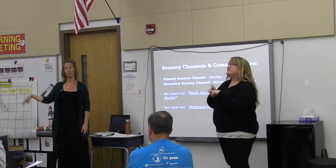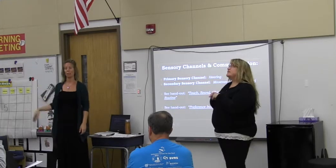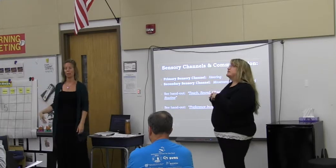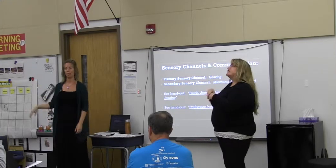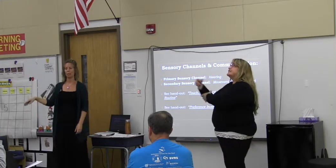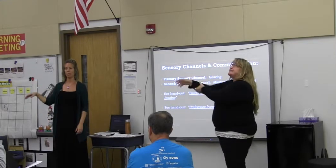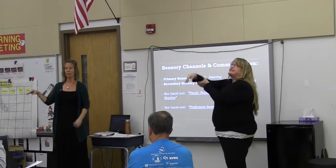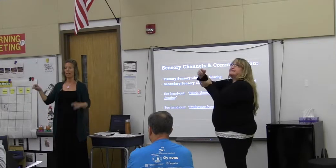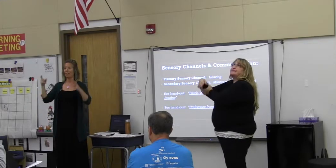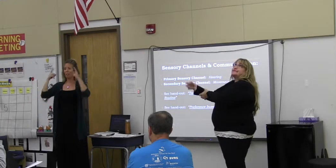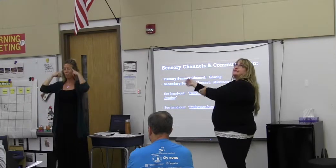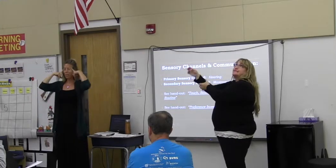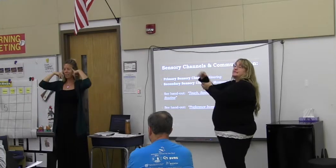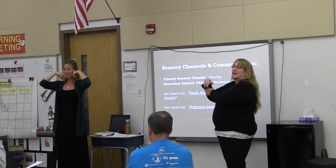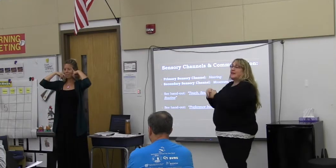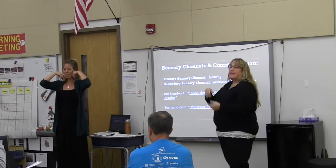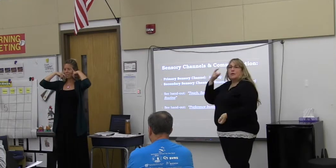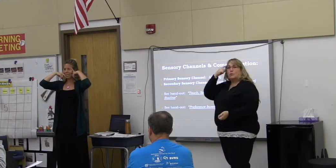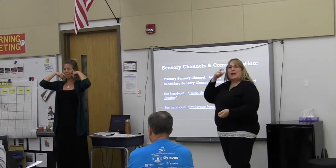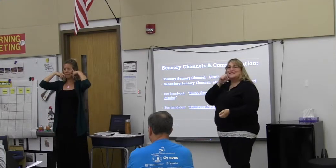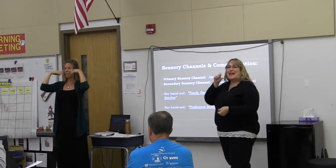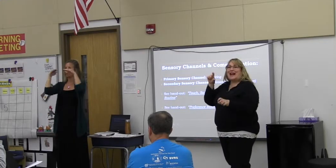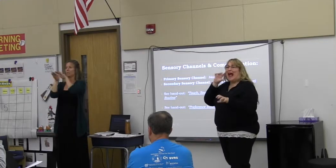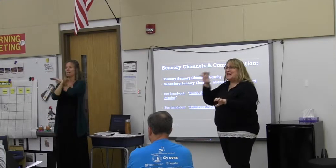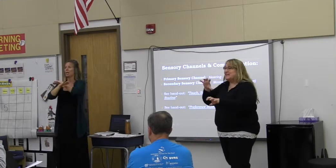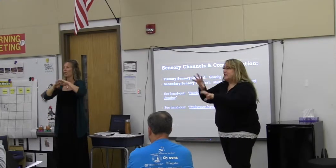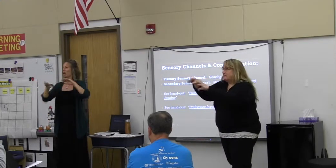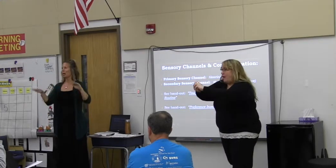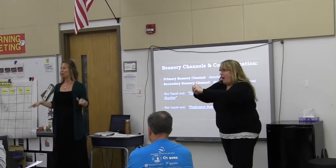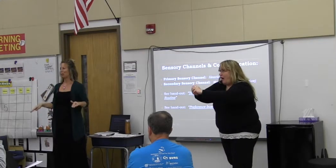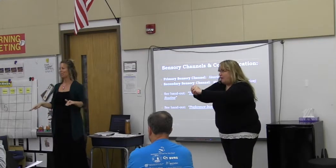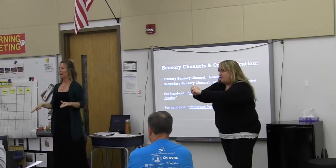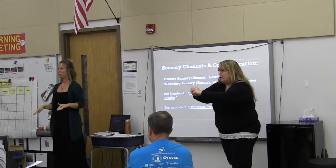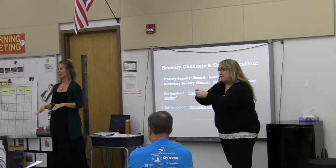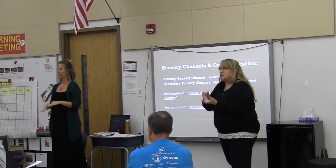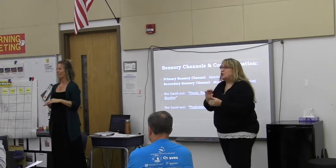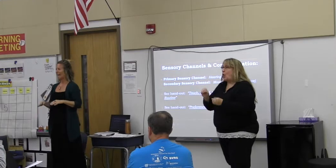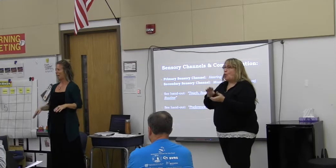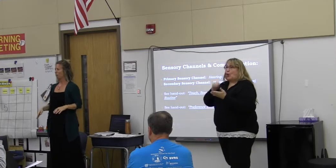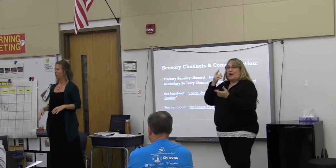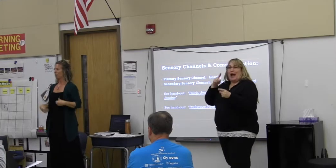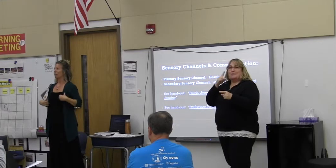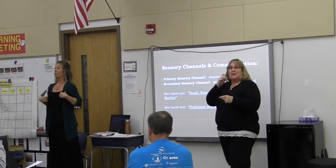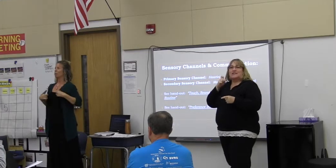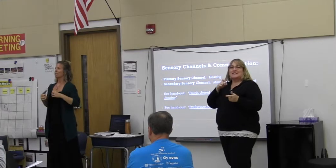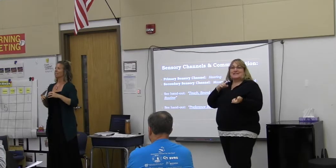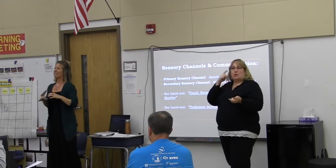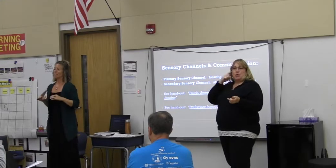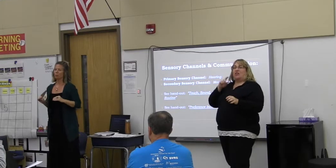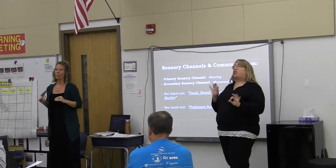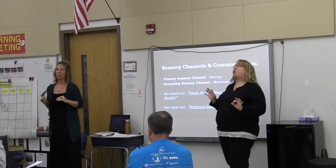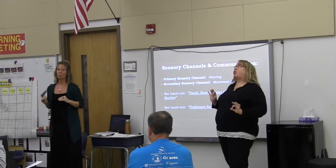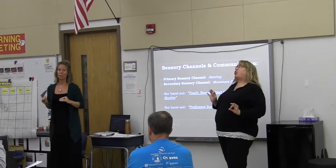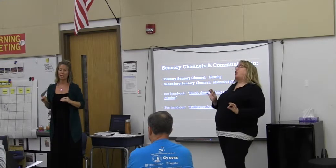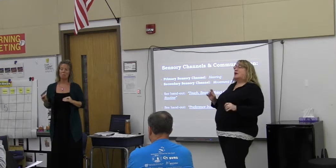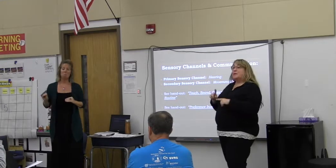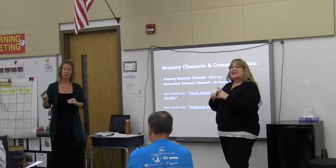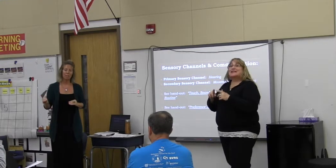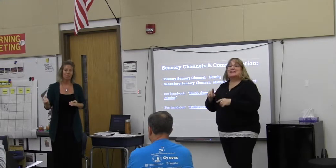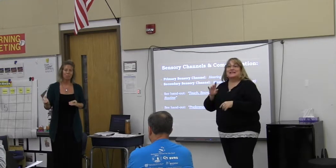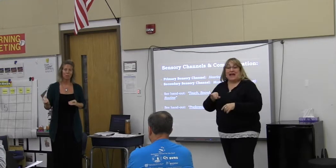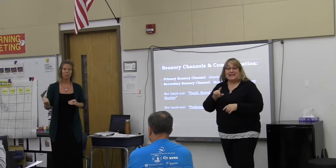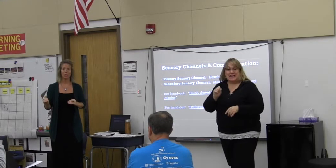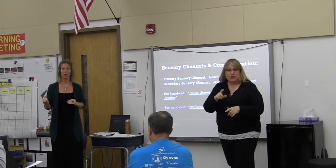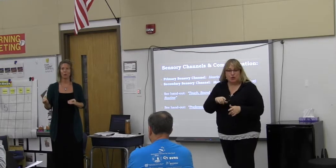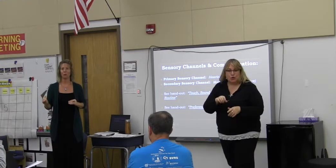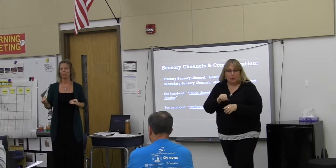participating in what's going on, their brain is not engaged. There will be no learning happening at all. So the second you get them to make